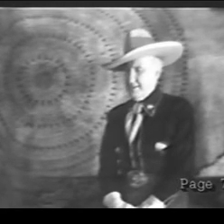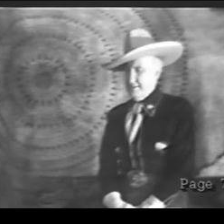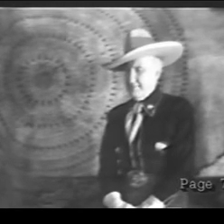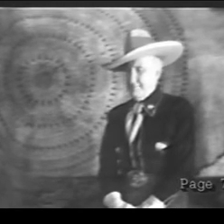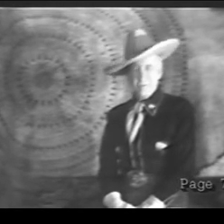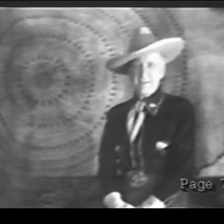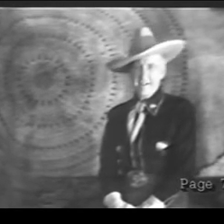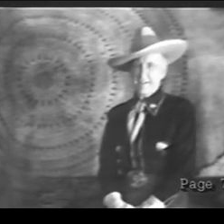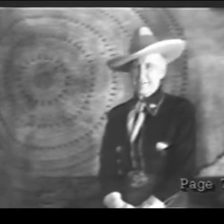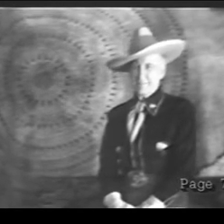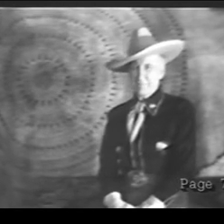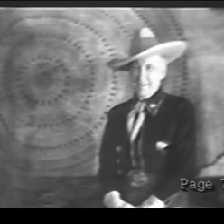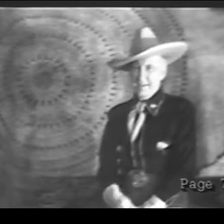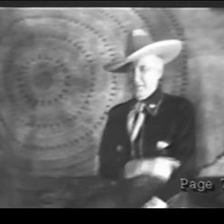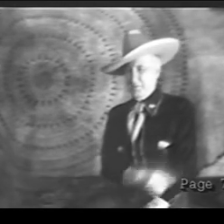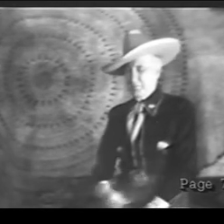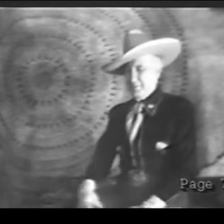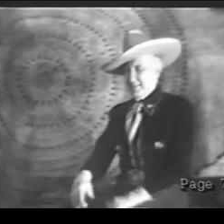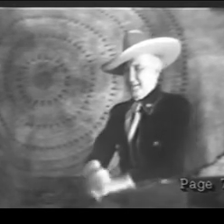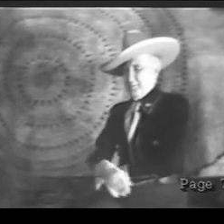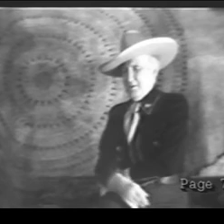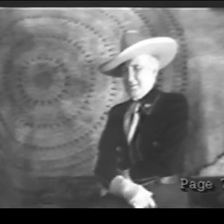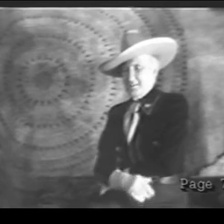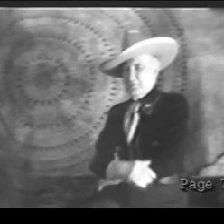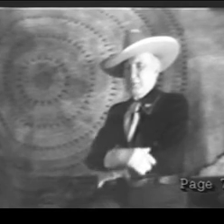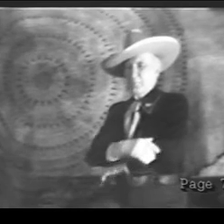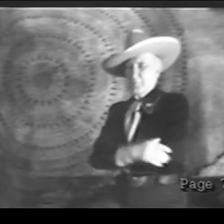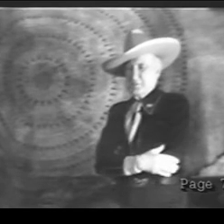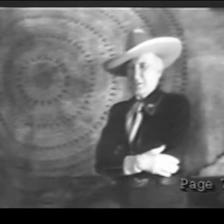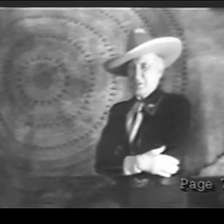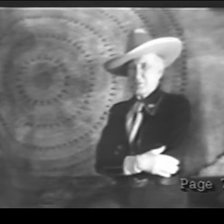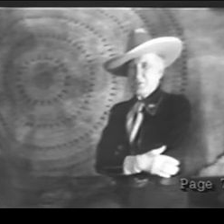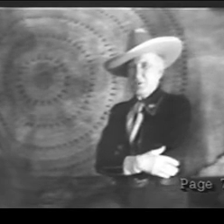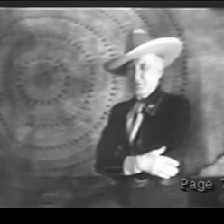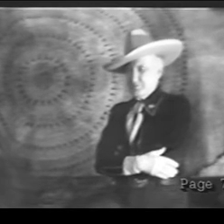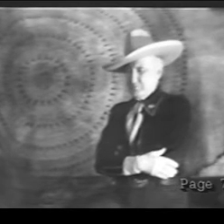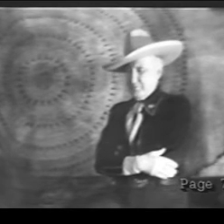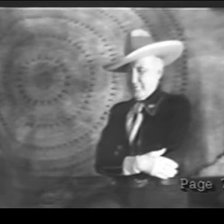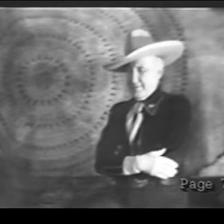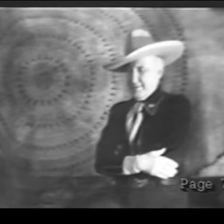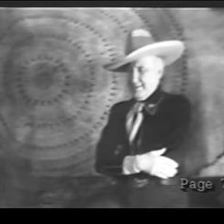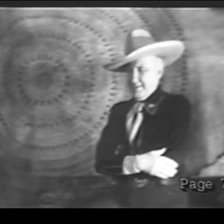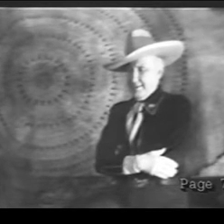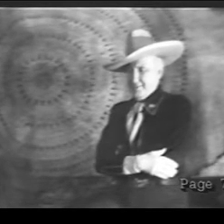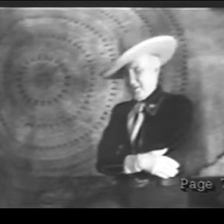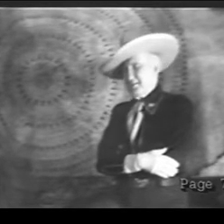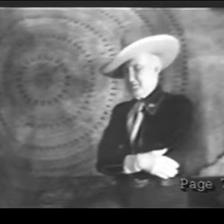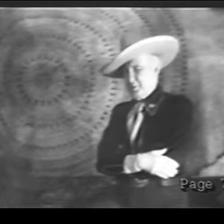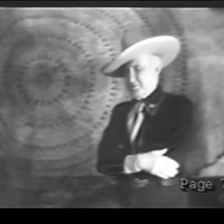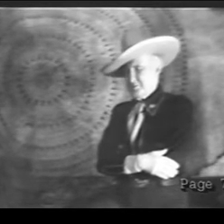and a great character. And pounding that drum, singing his songs, seeing his picture